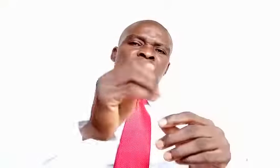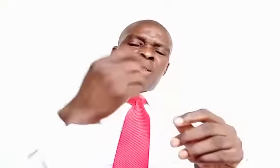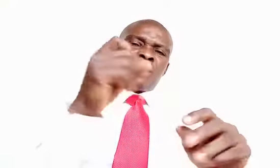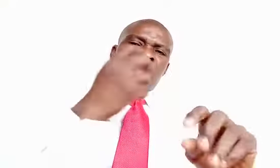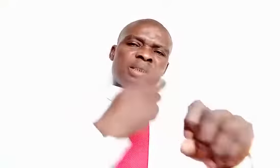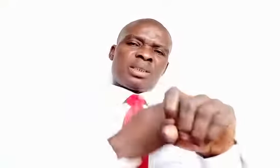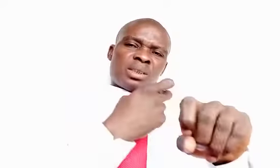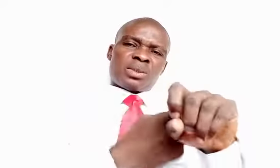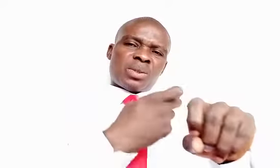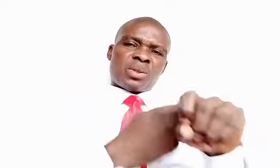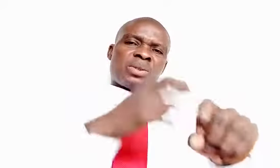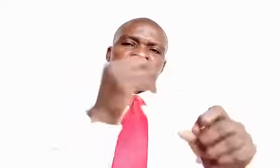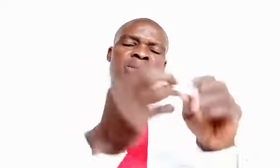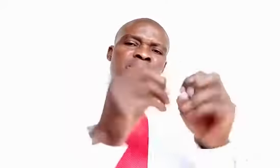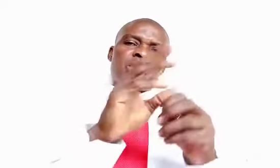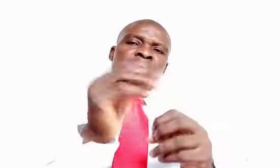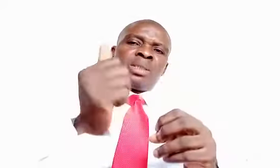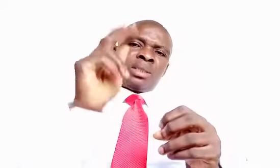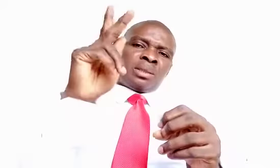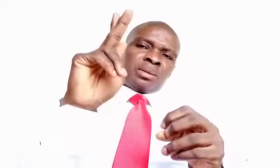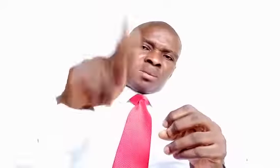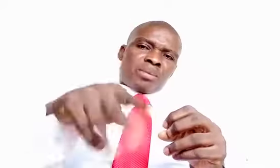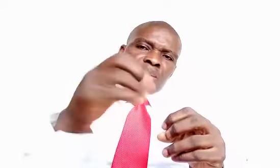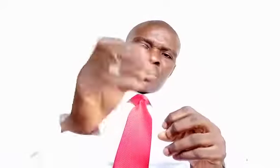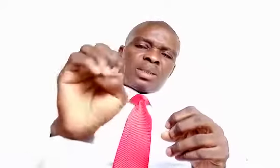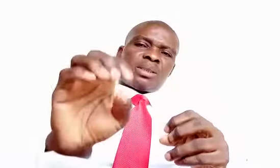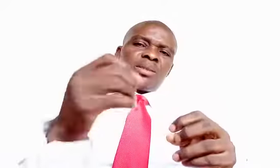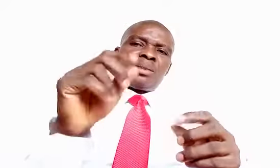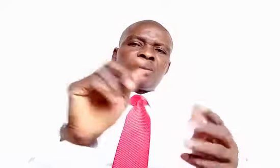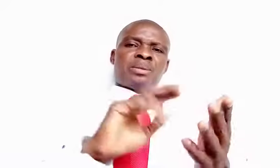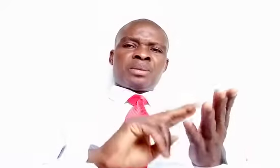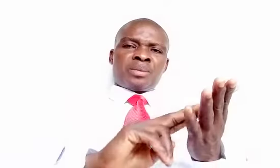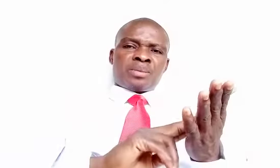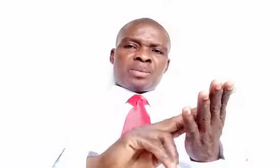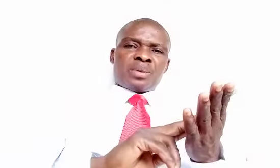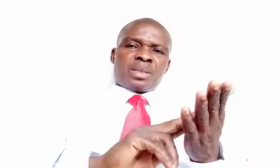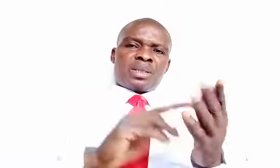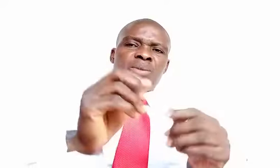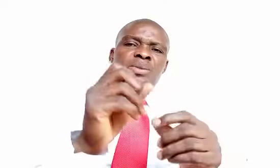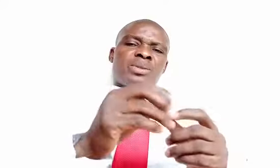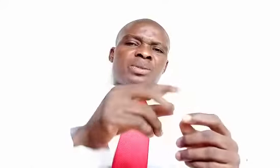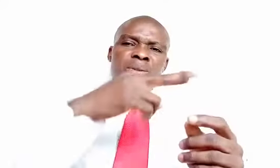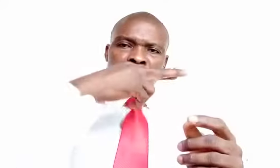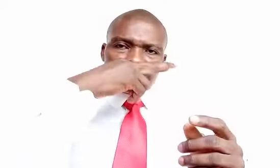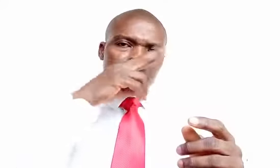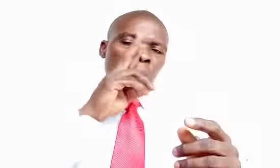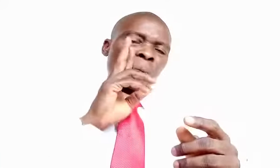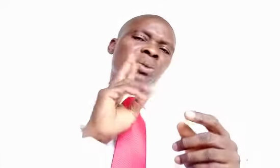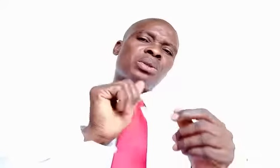painting. Passive, the painting was stolen. Active, they are repairing the